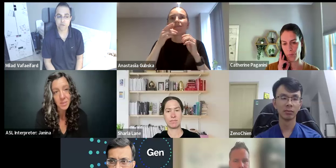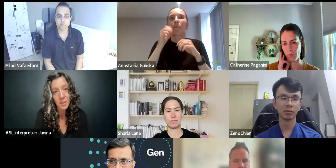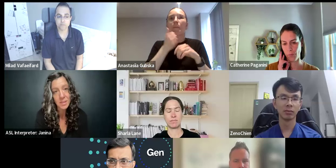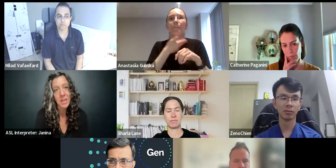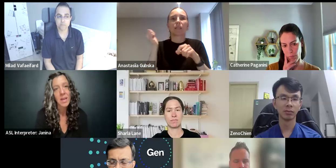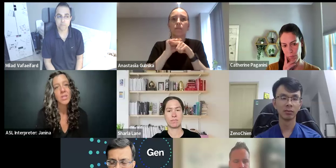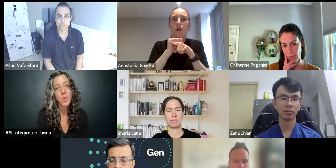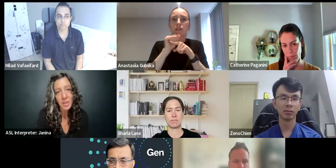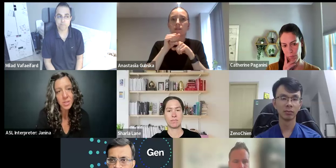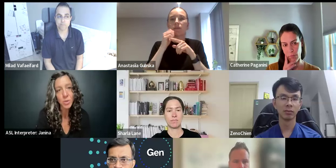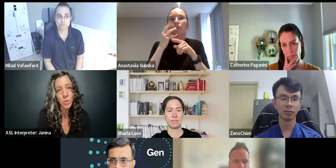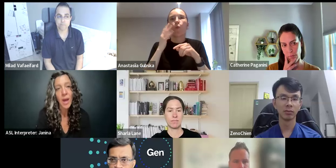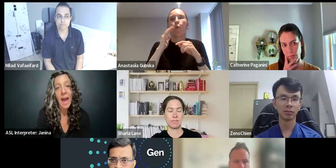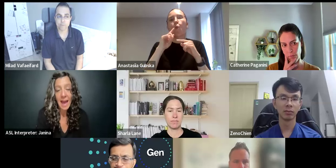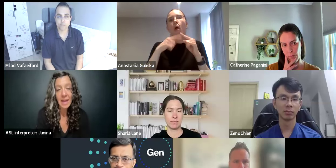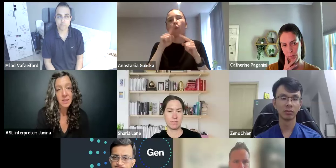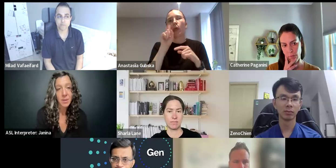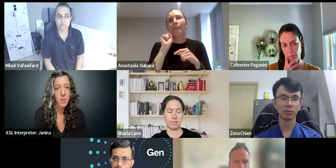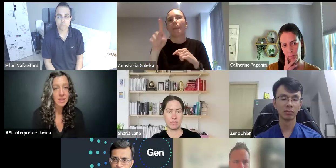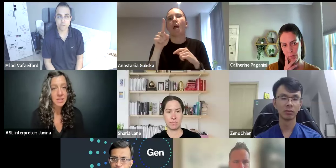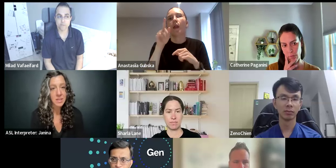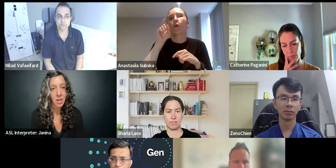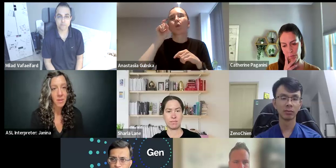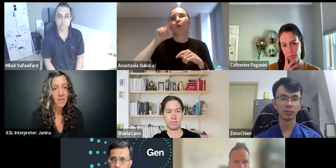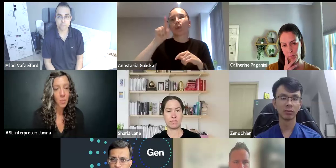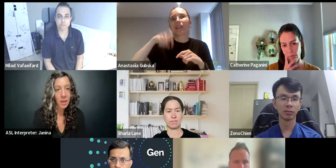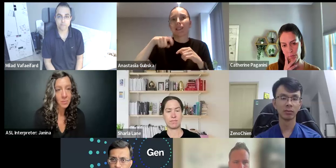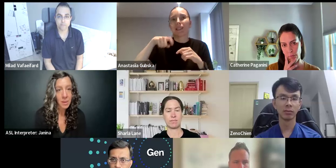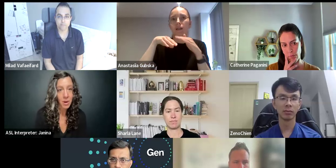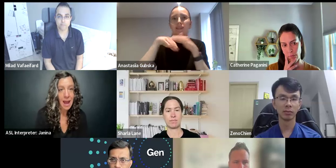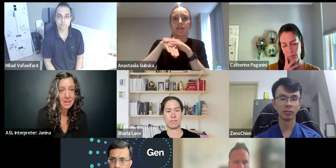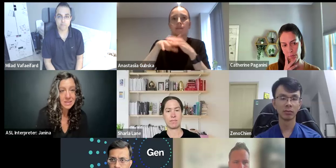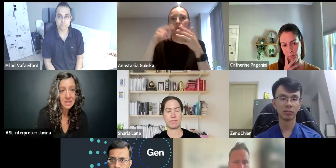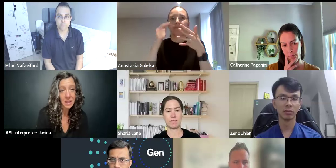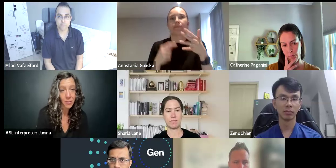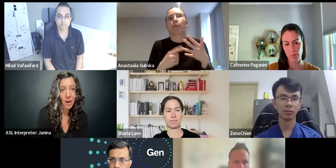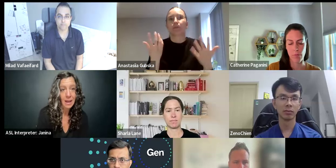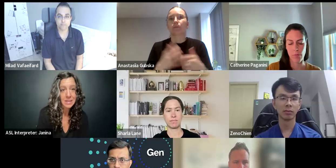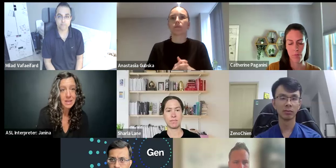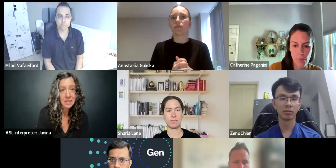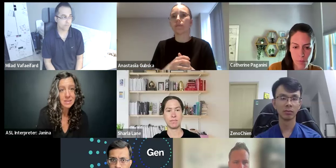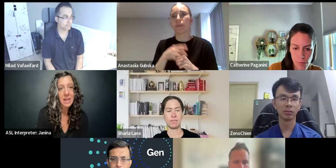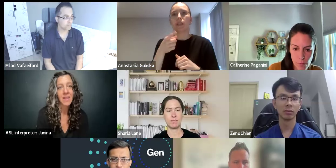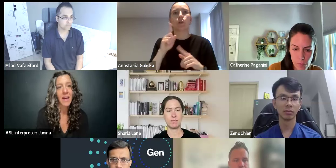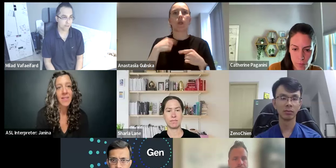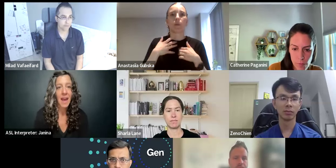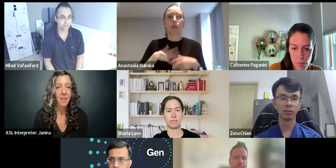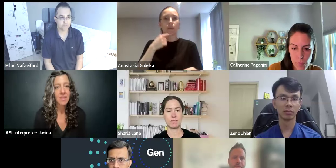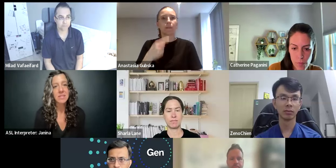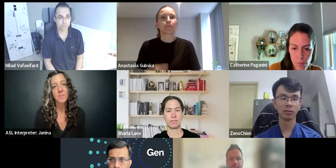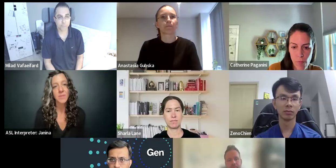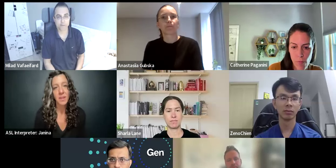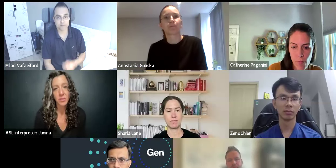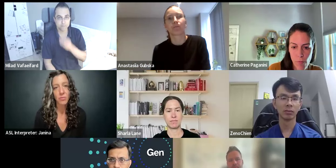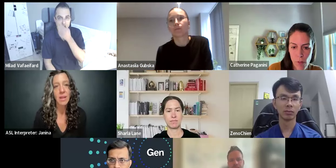other participants. So we need to add to the best practices document that when people are asking for access, that they